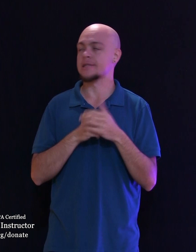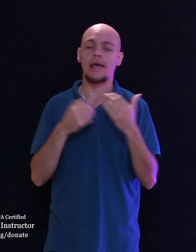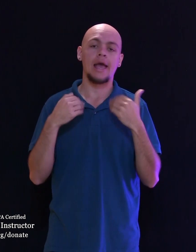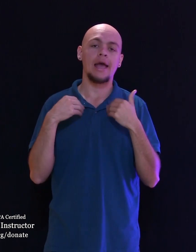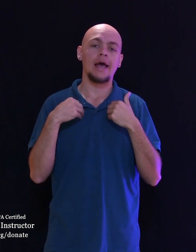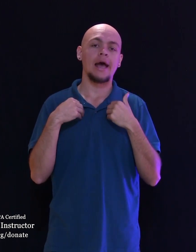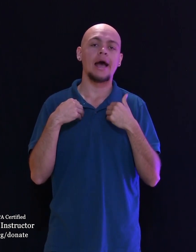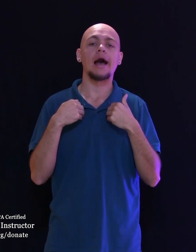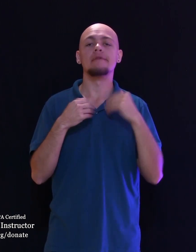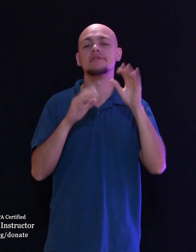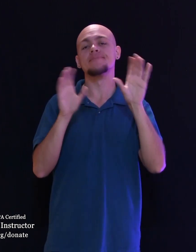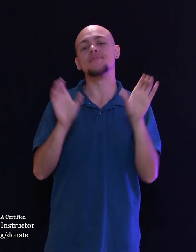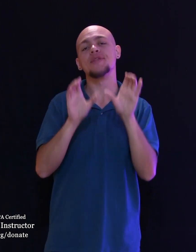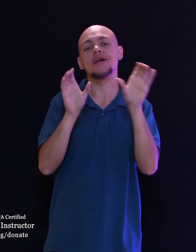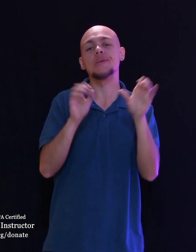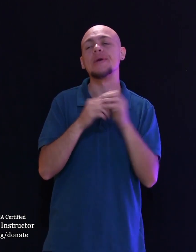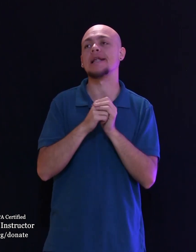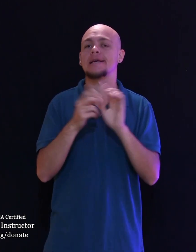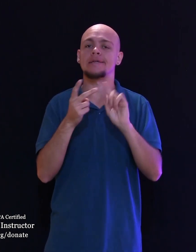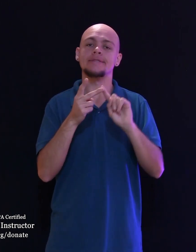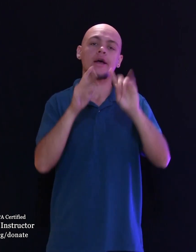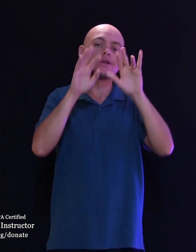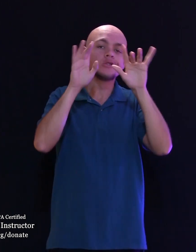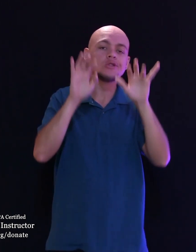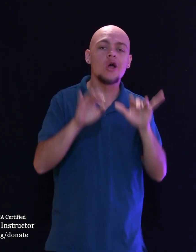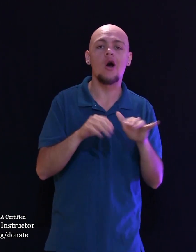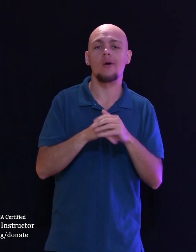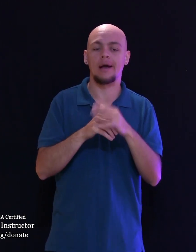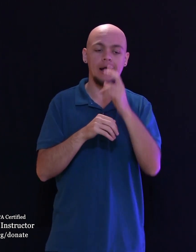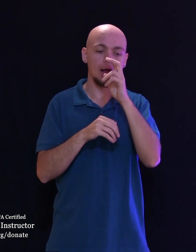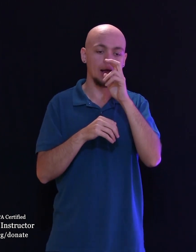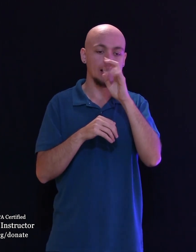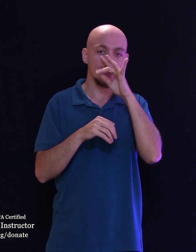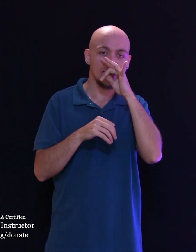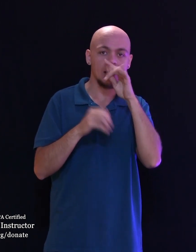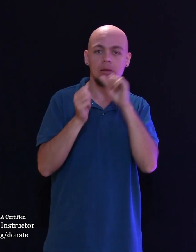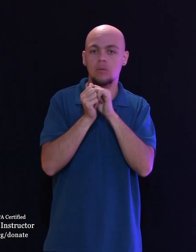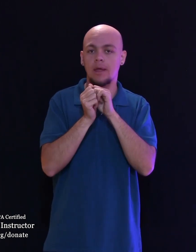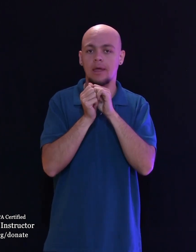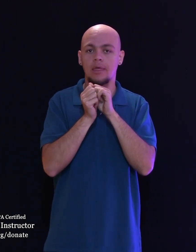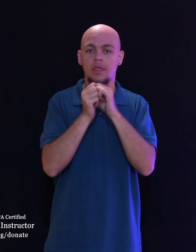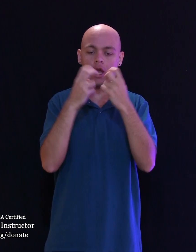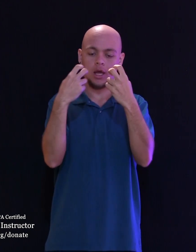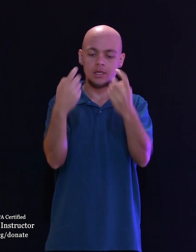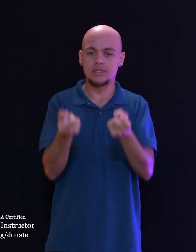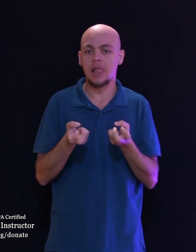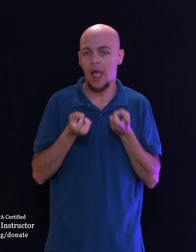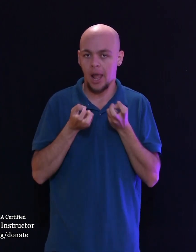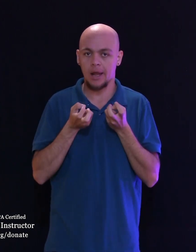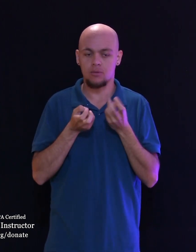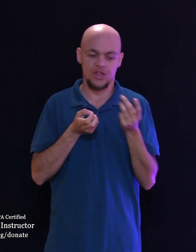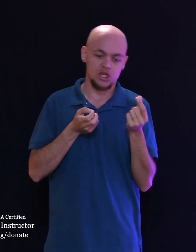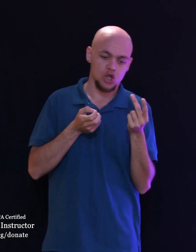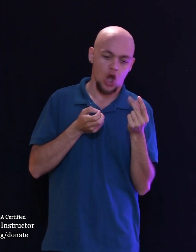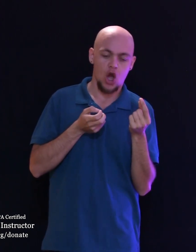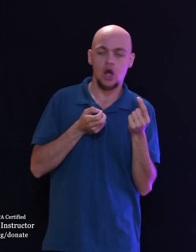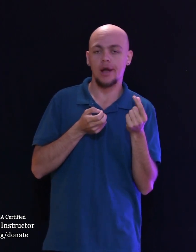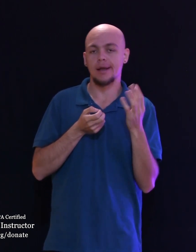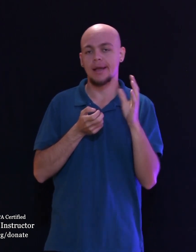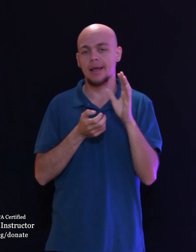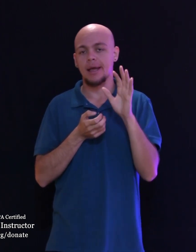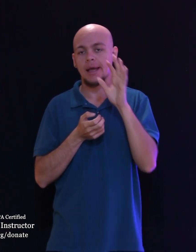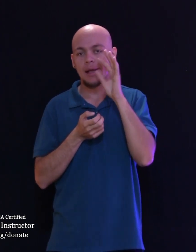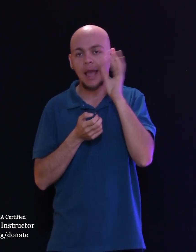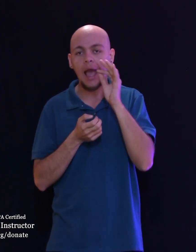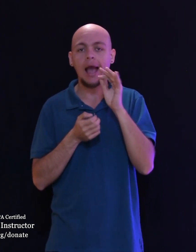Little ornaments, snow, a kid on a sled with what? A dog, a cat? I can't tell what that is. It's too